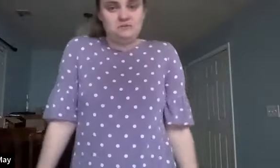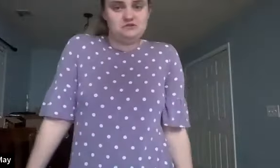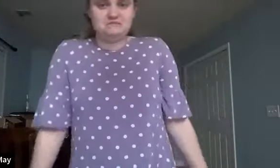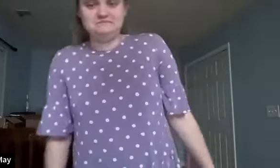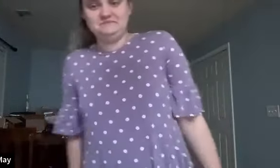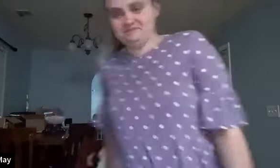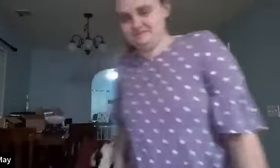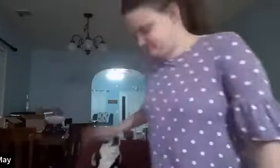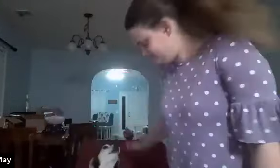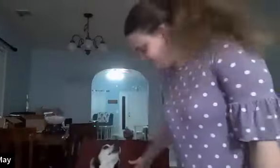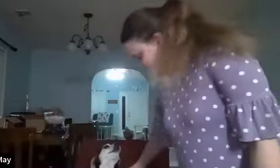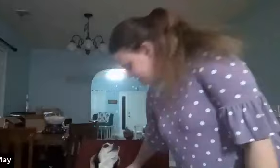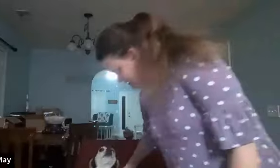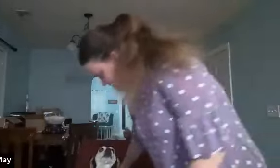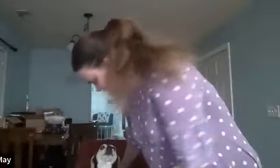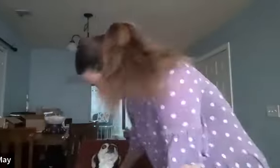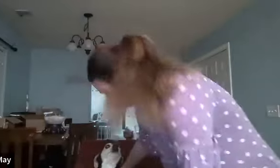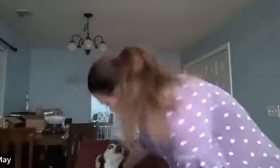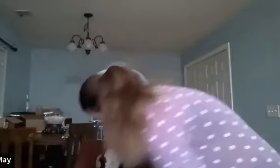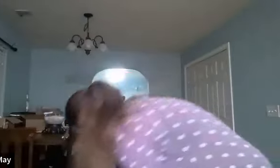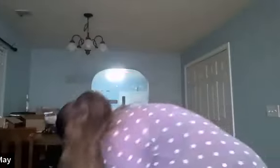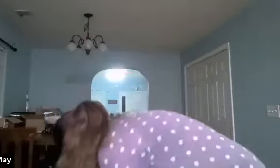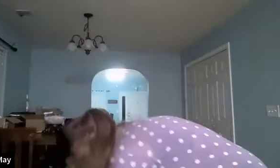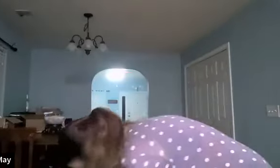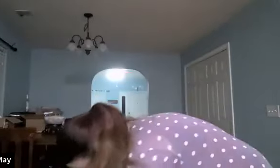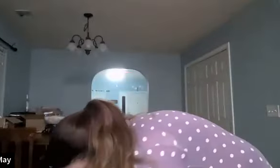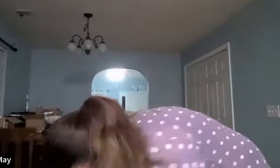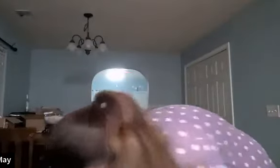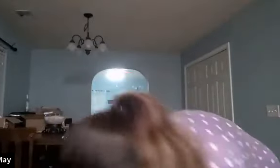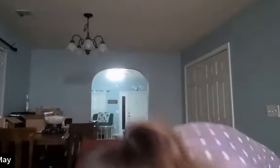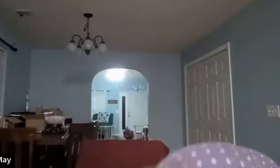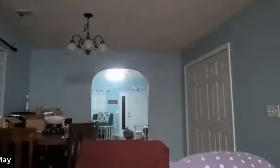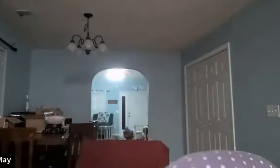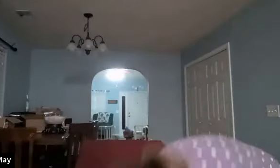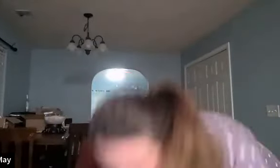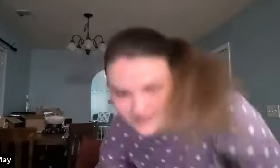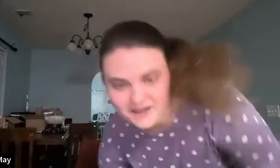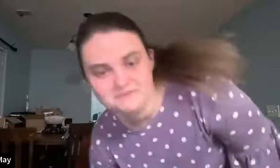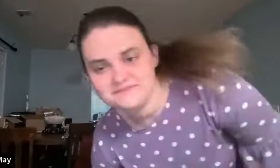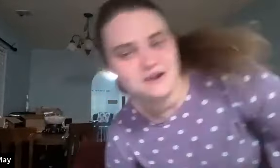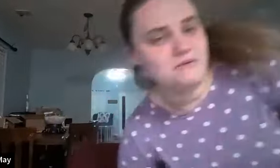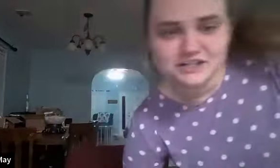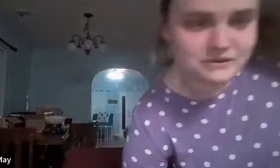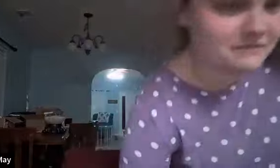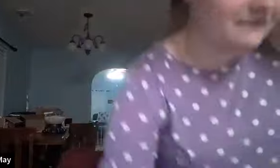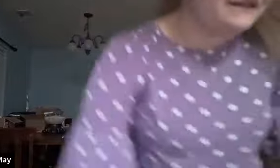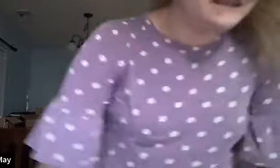motion. All right, now you weren't supposed to come take my seat. Thank you. They all want to join apparently tonight.